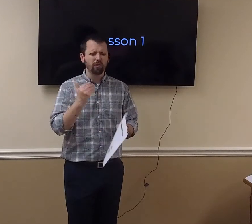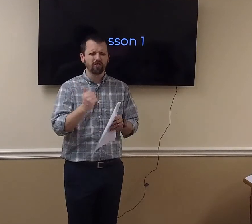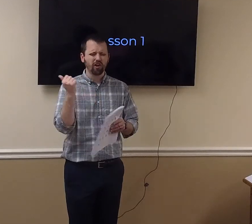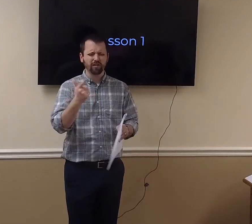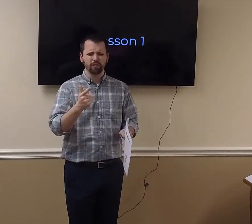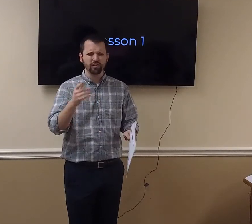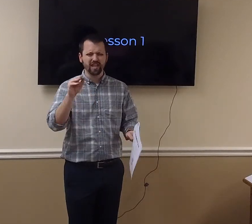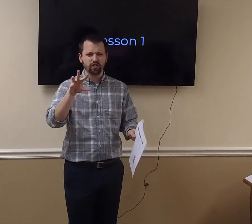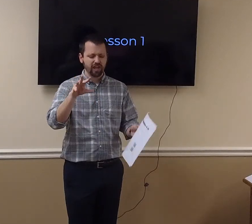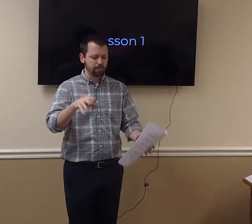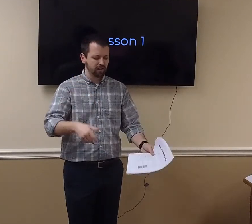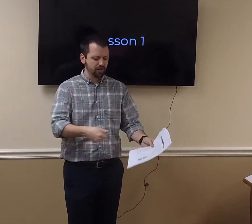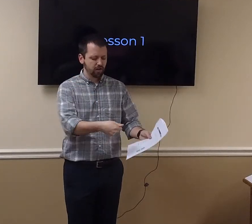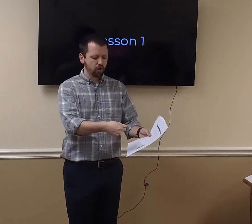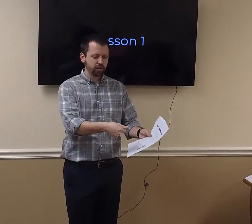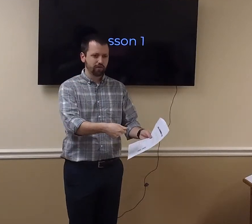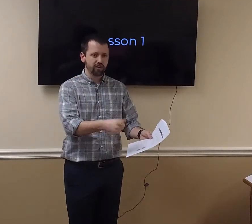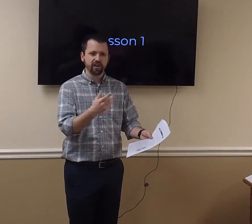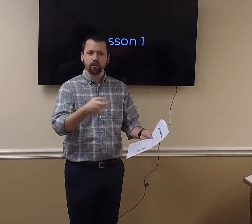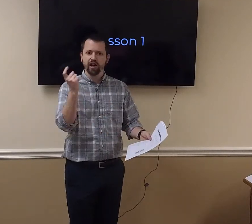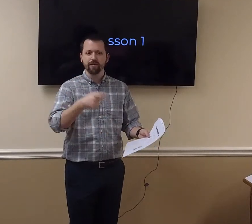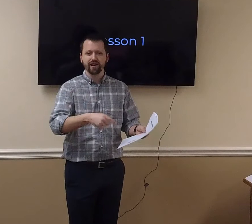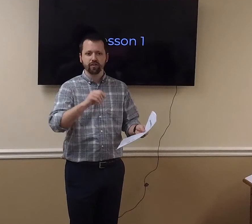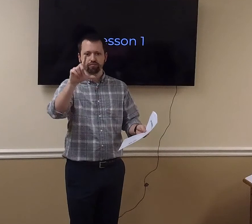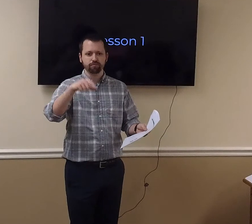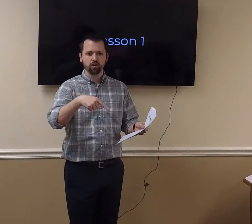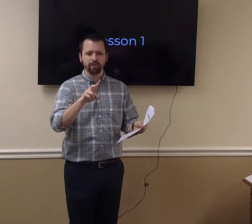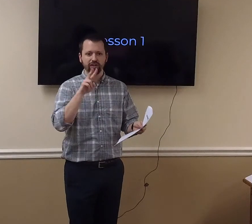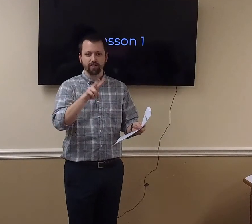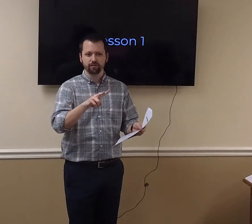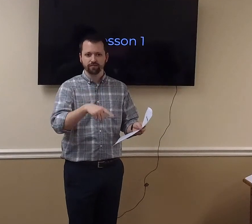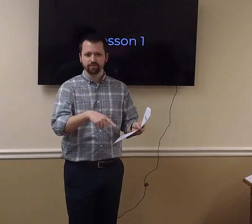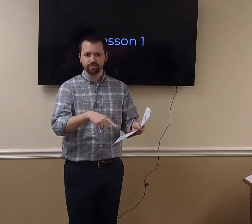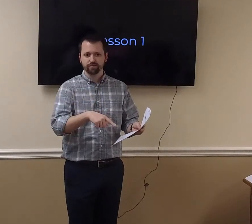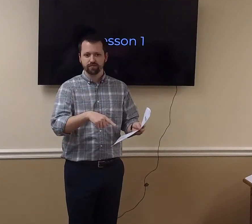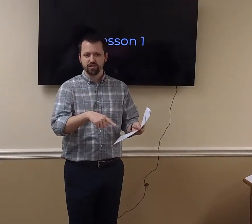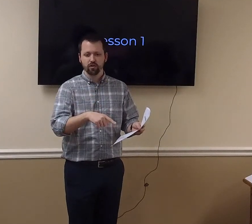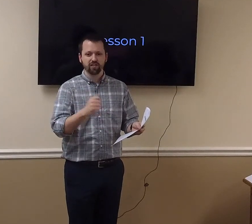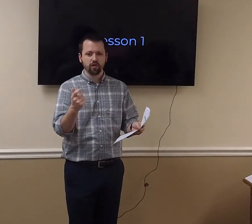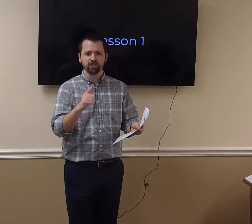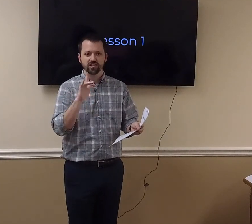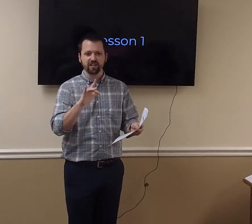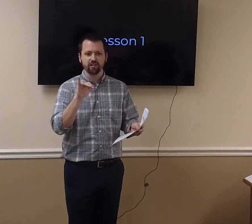almost all of them, you just take your camera, hold it over there, and it'll automatically pull up the video. So these are all just links to